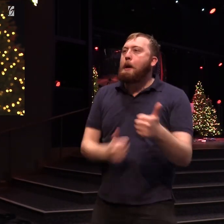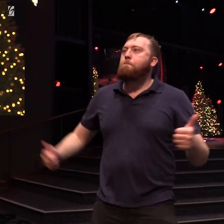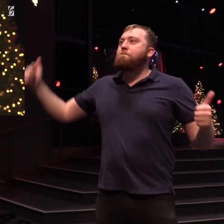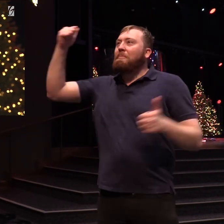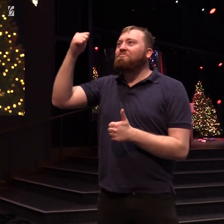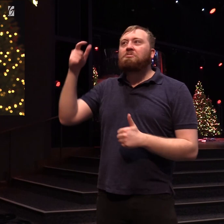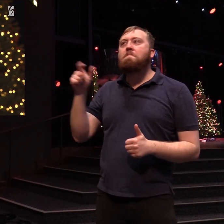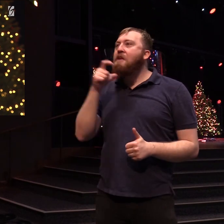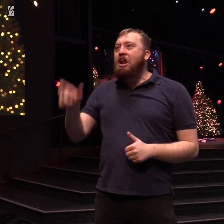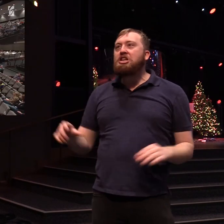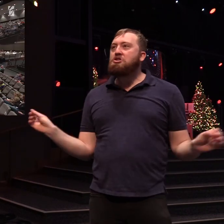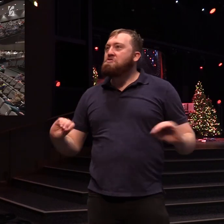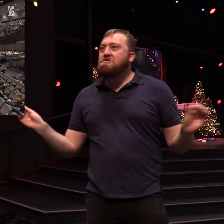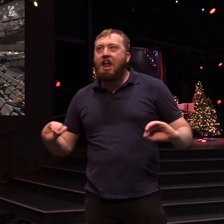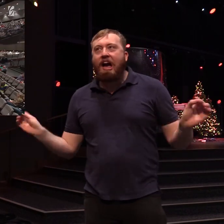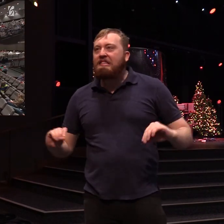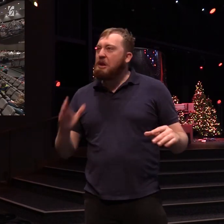finger.